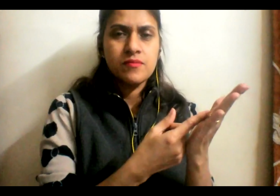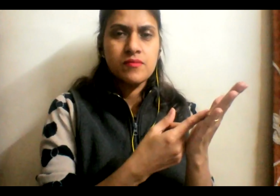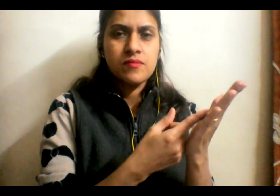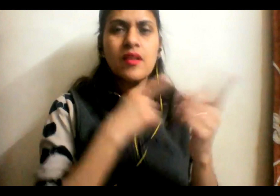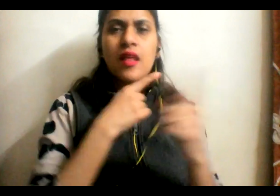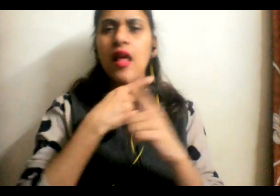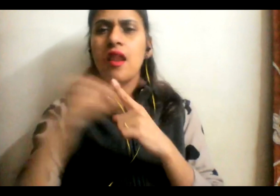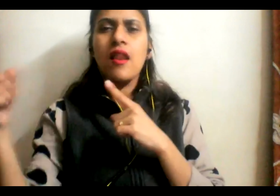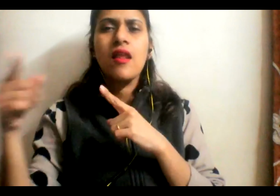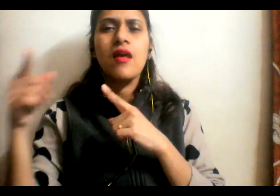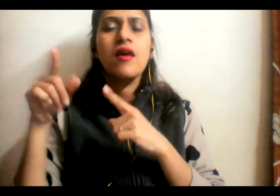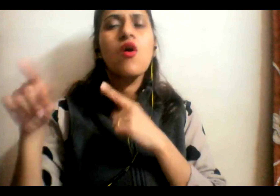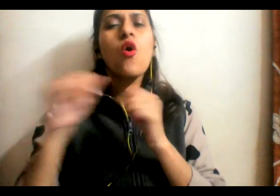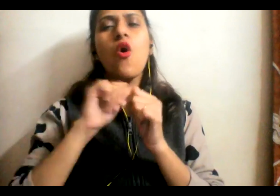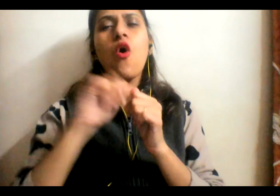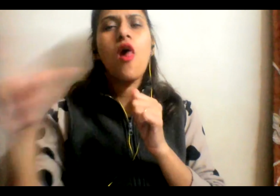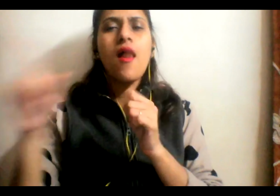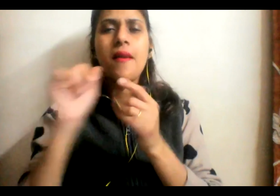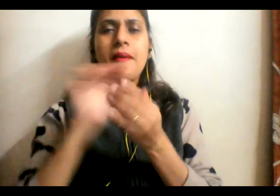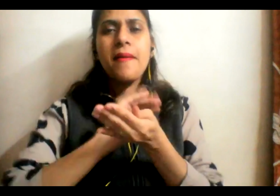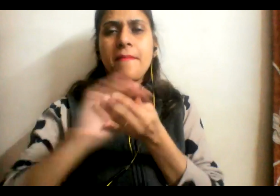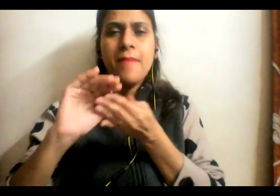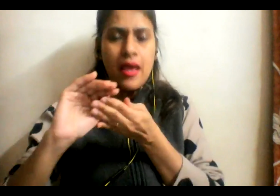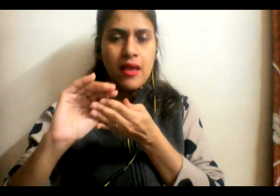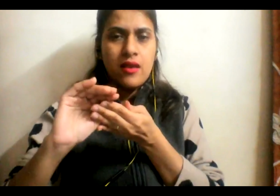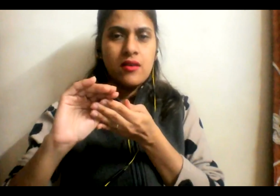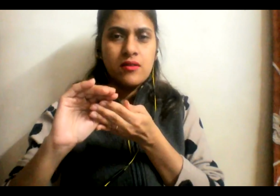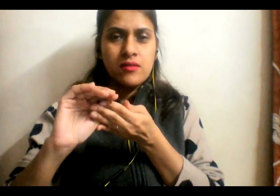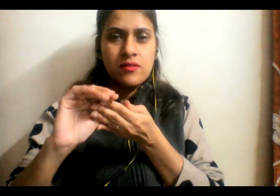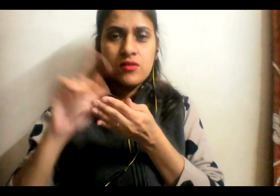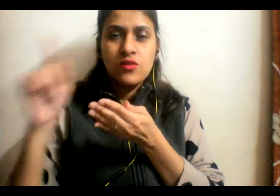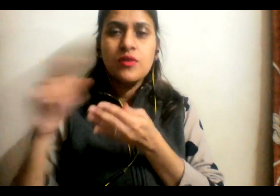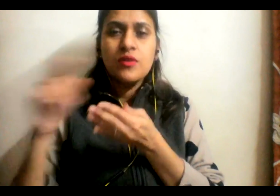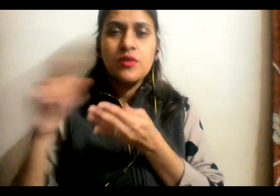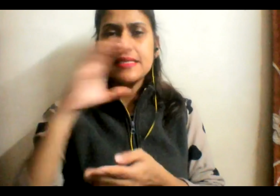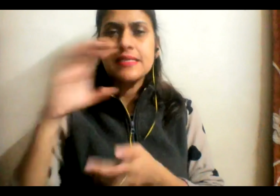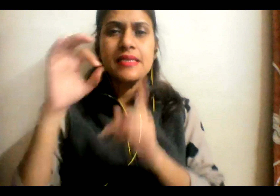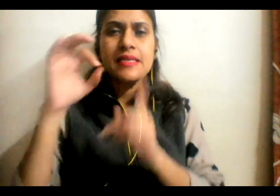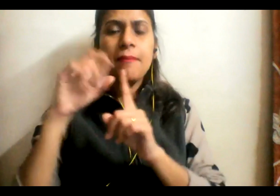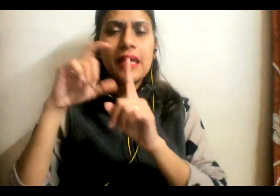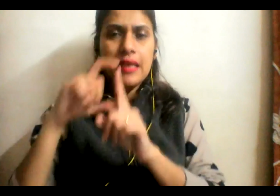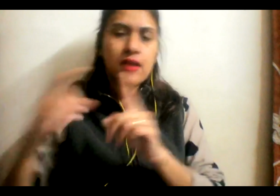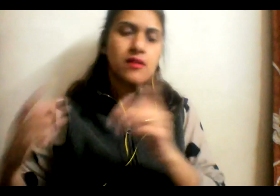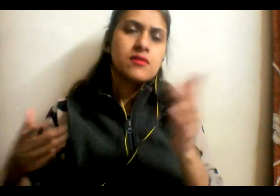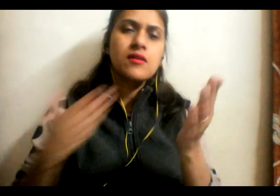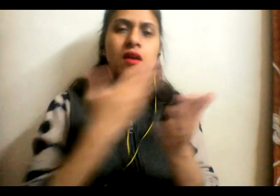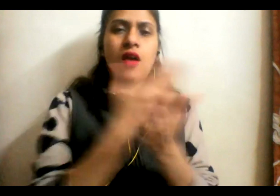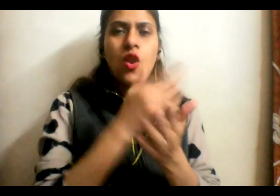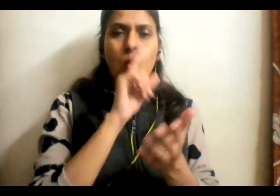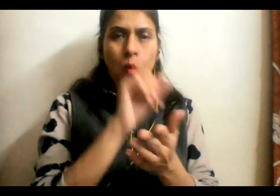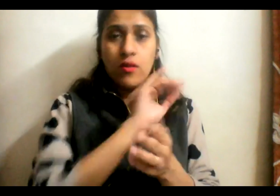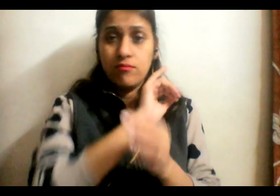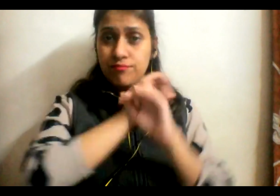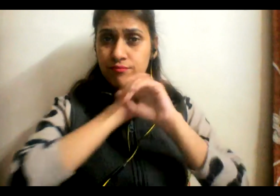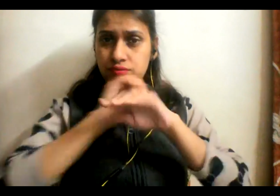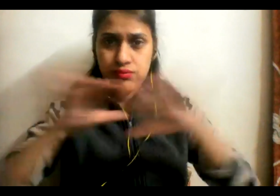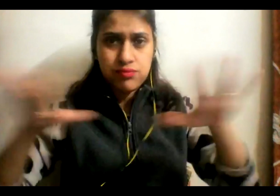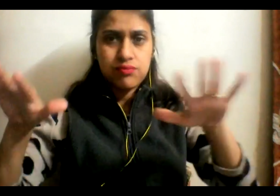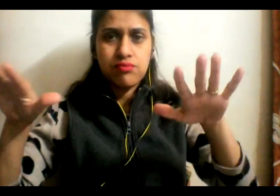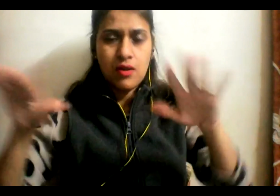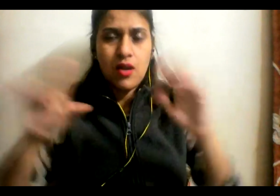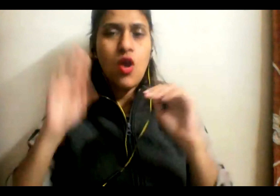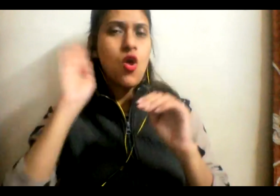can lie before the Court of Chief Commissioner for Persons with Disabilities. One notice to all of them. And you